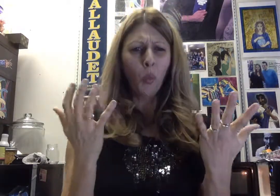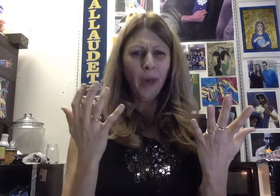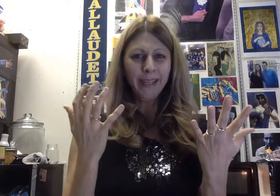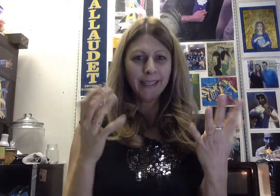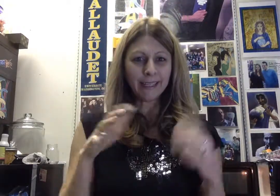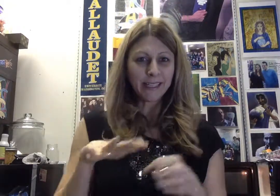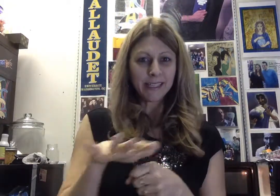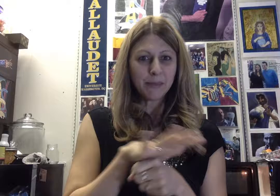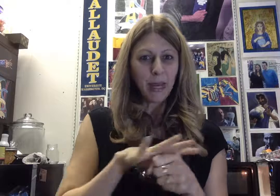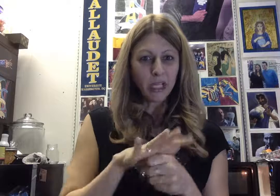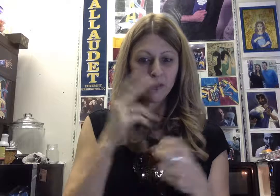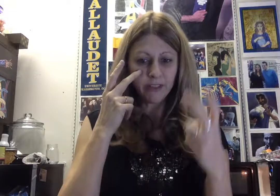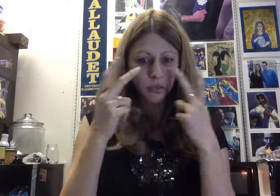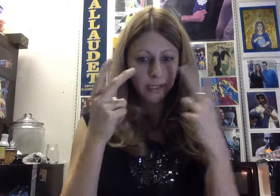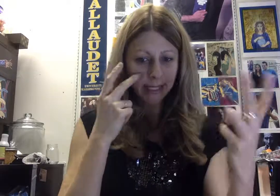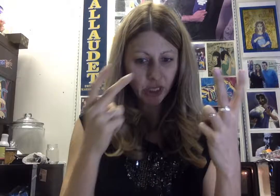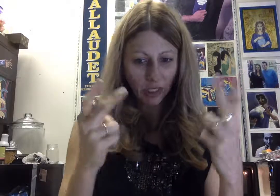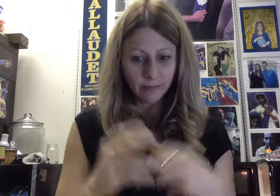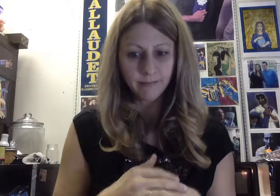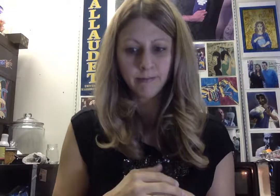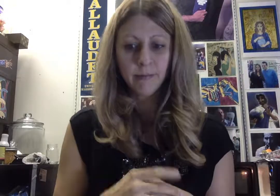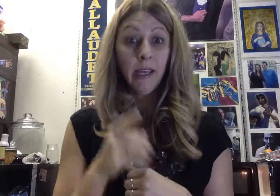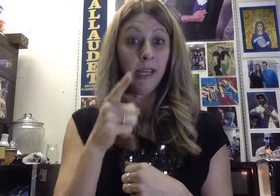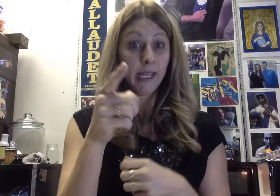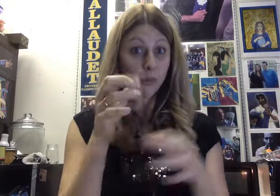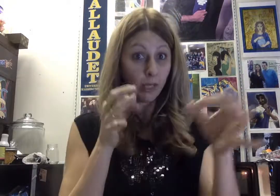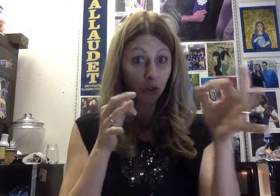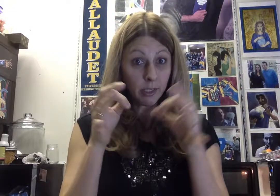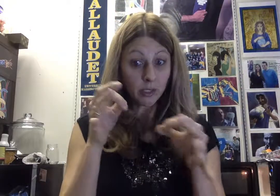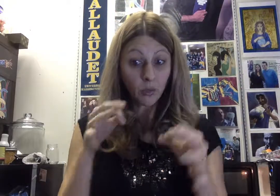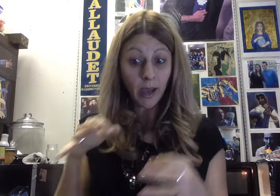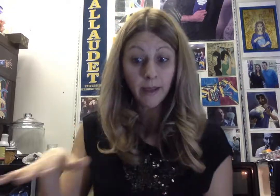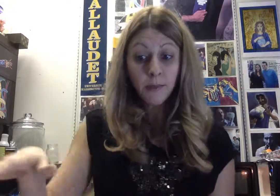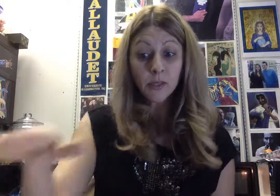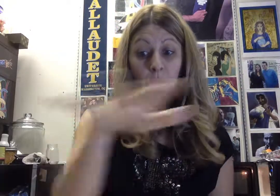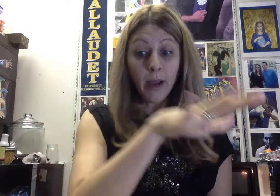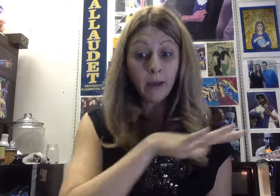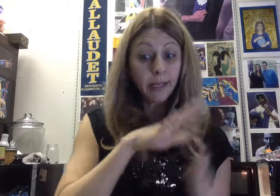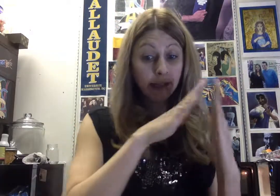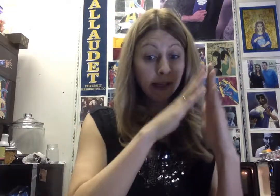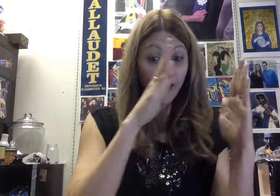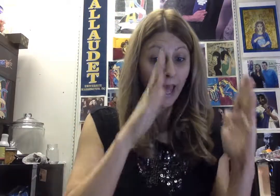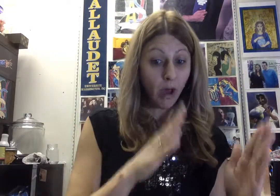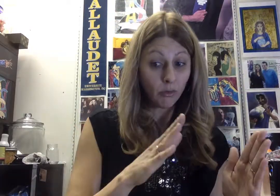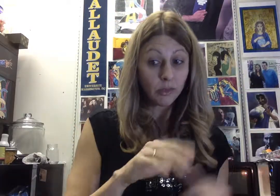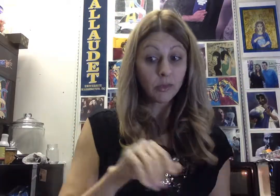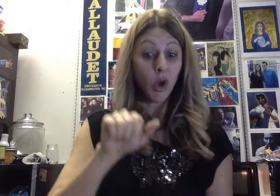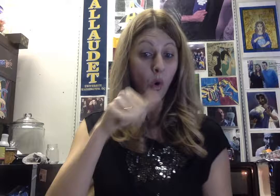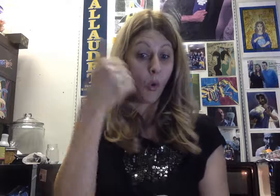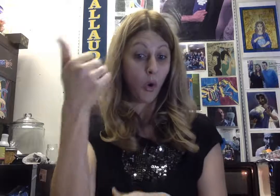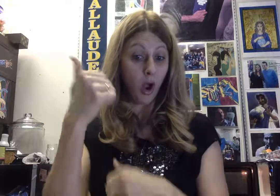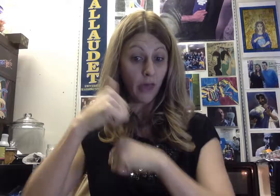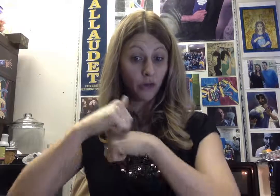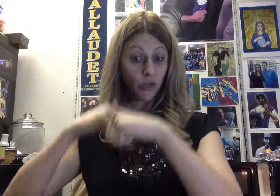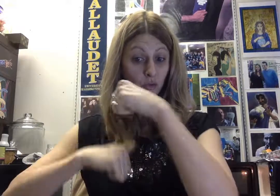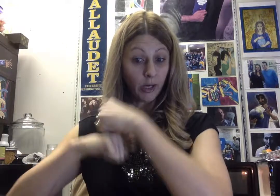What is spatial visualization? It's when you describe the surroundings of a house or other